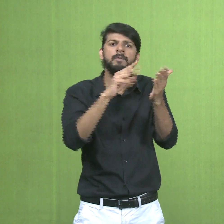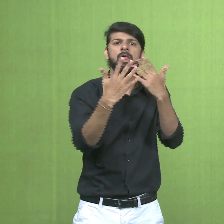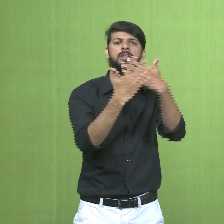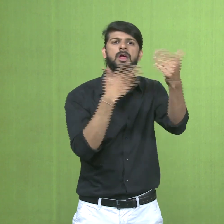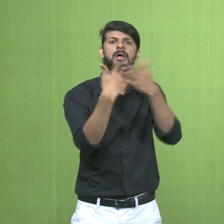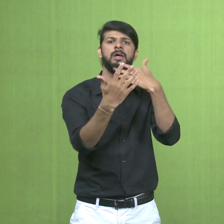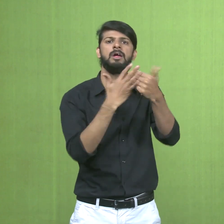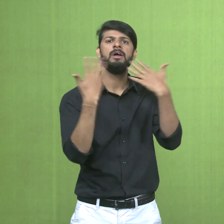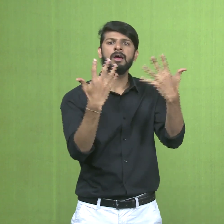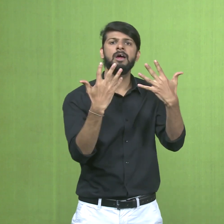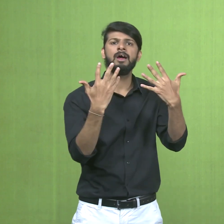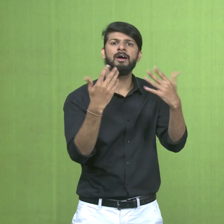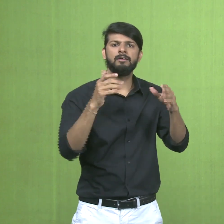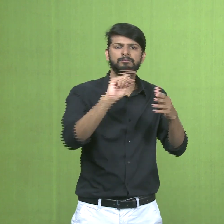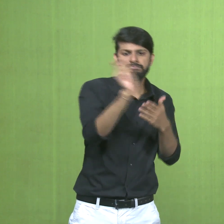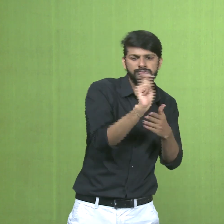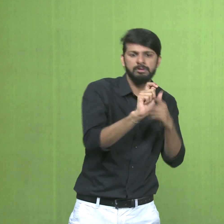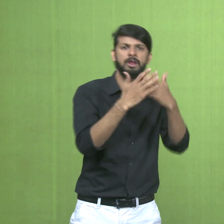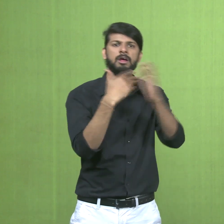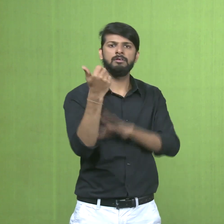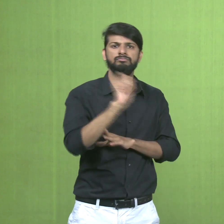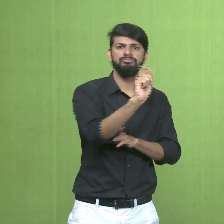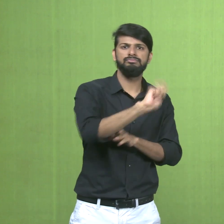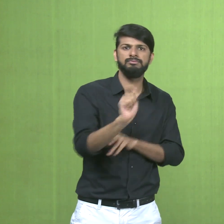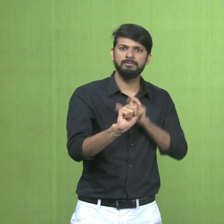basically means the craft or the skill of using the pen.